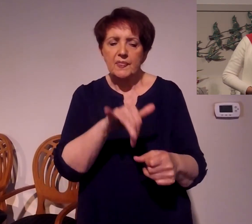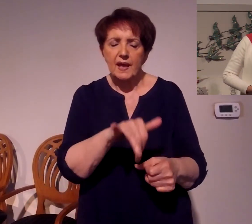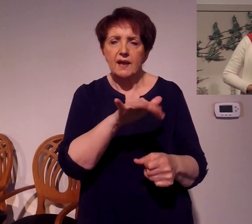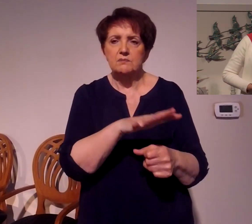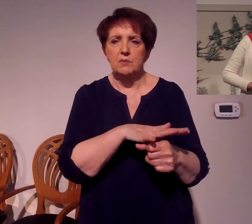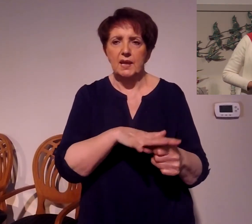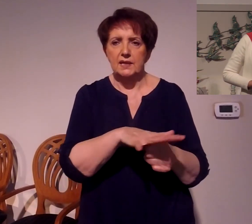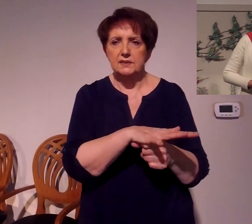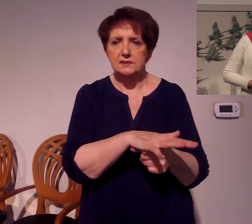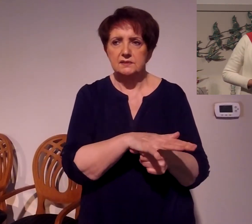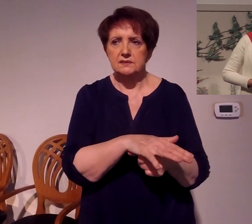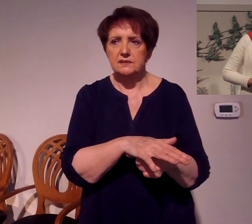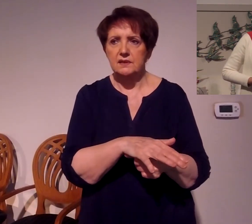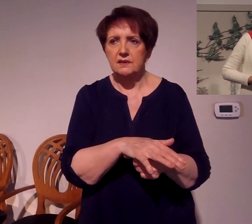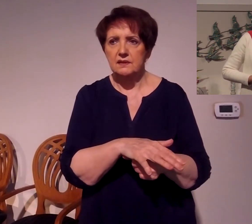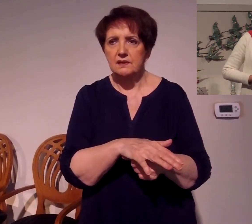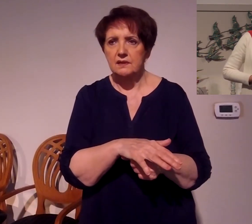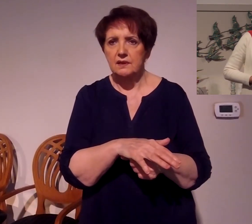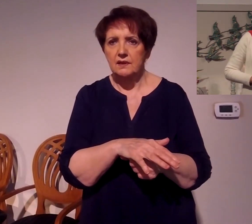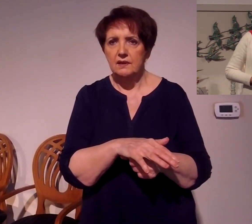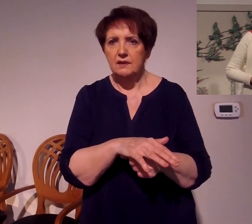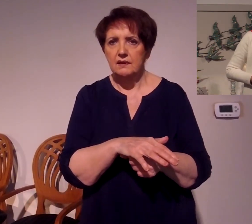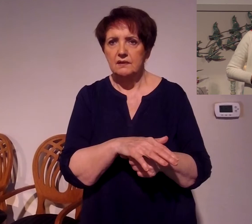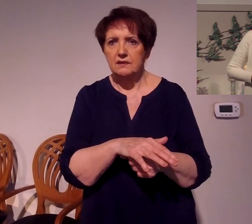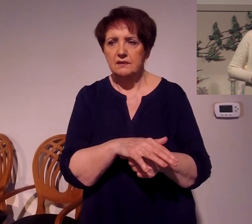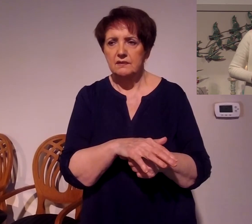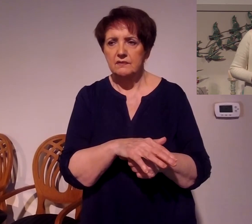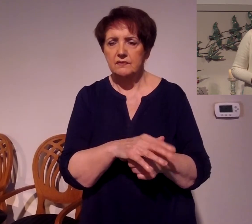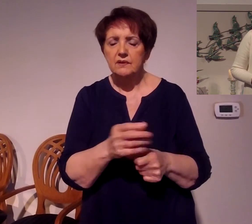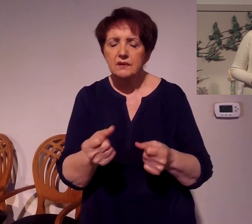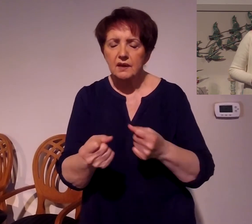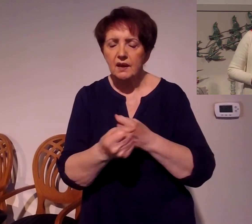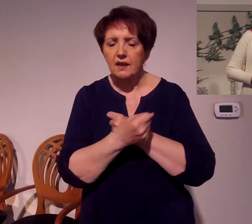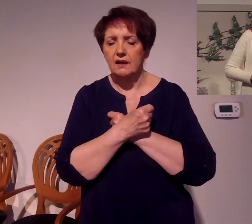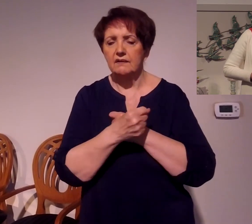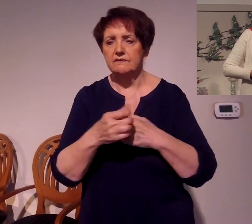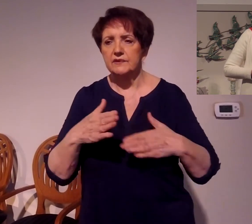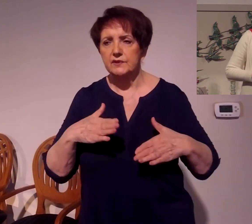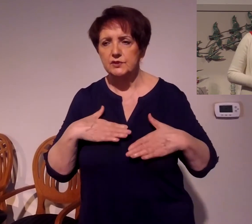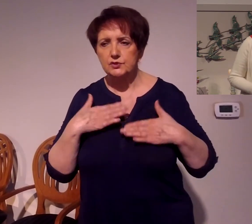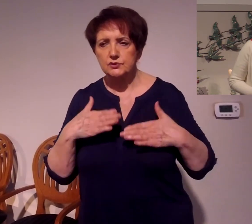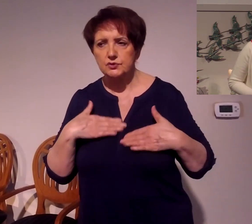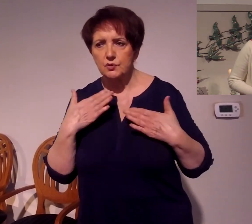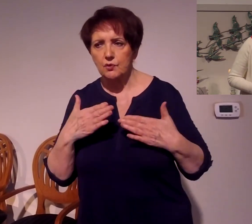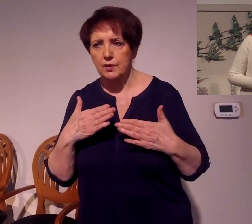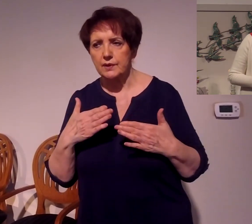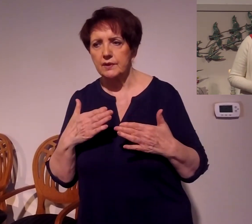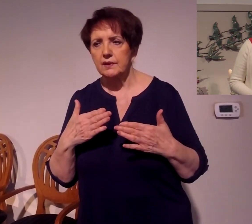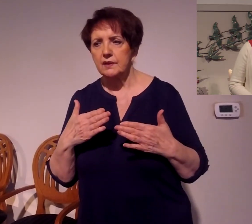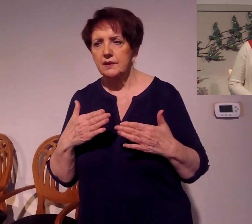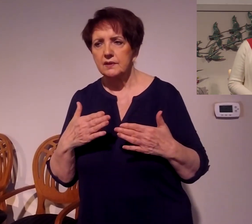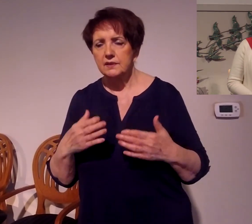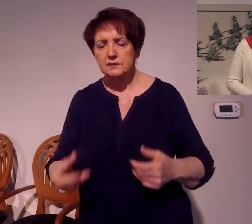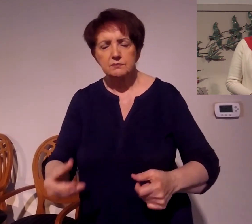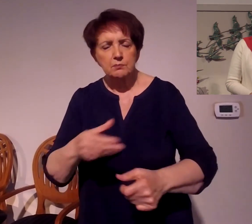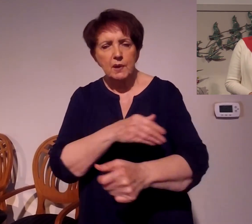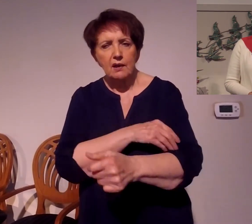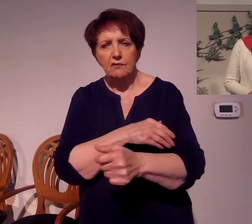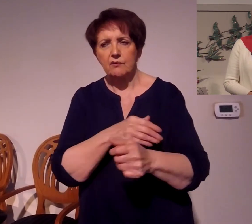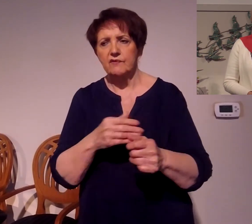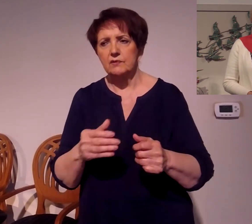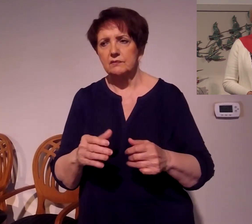the welling up of love and joy is so palpable,